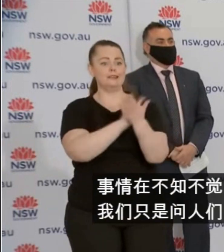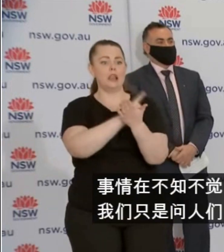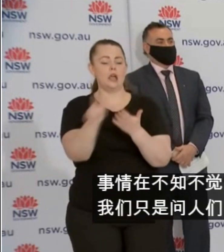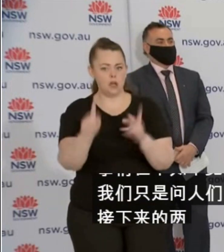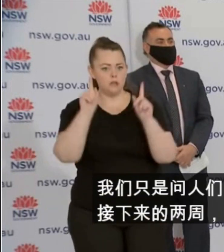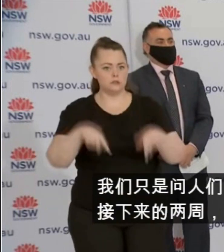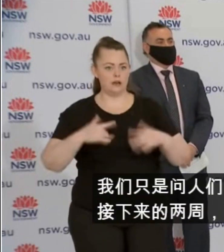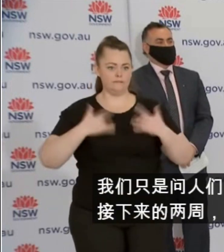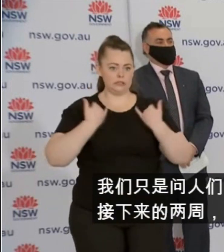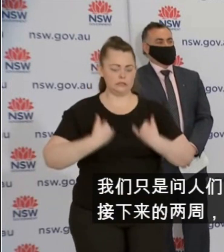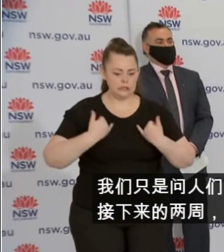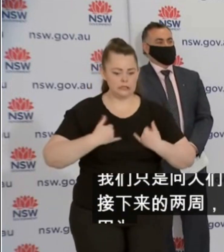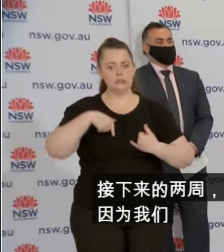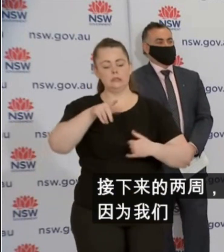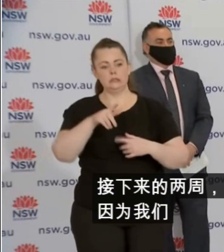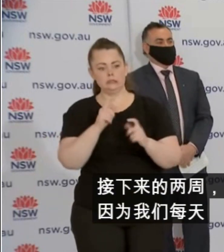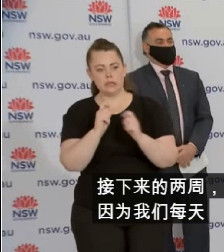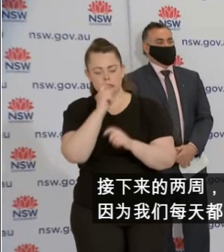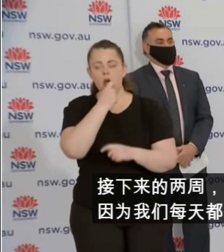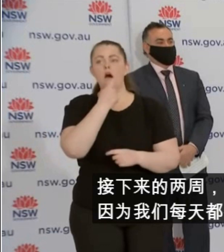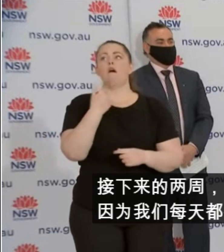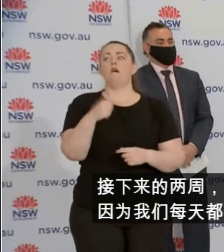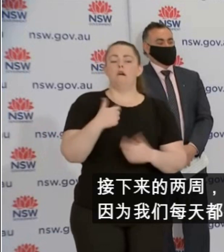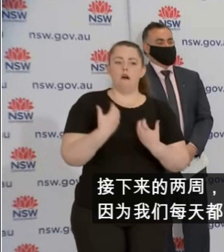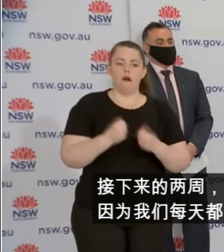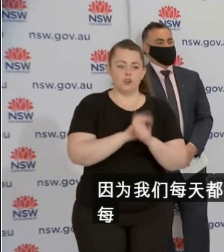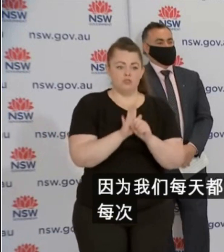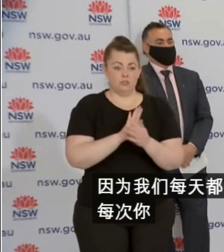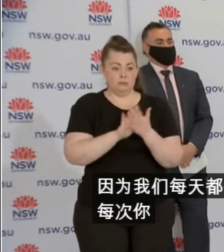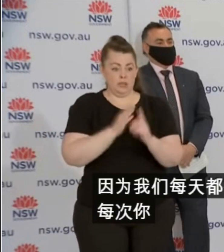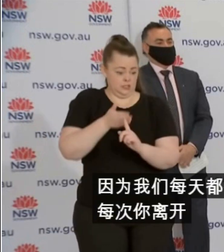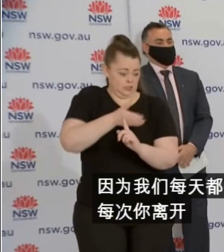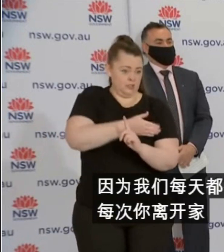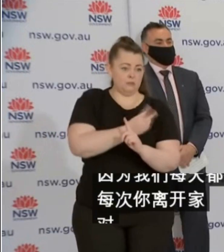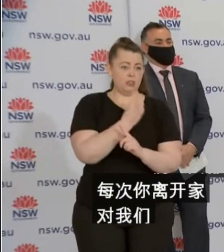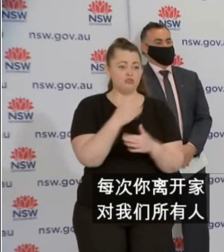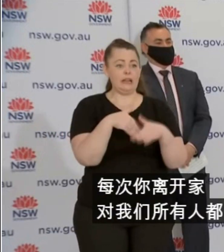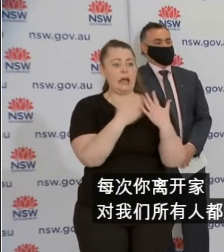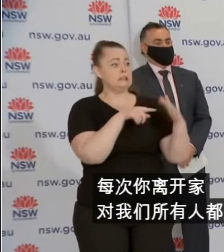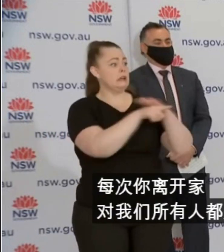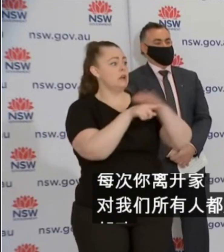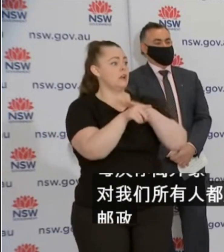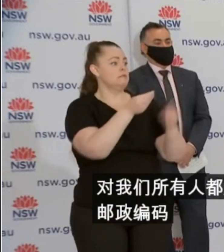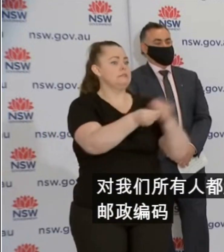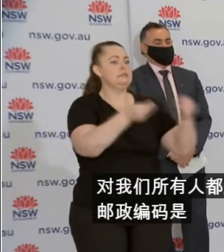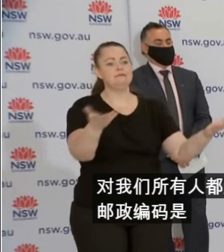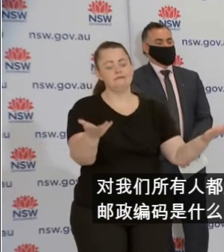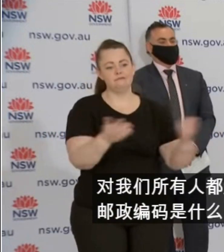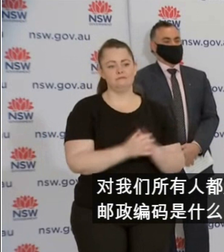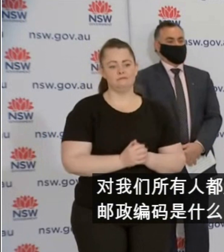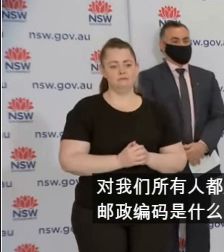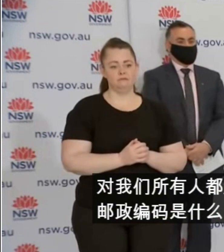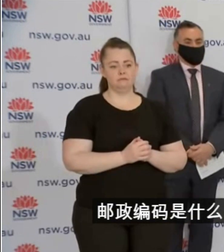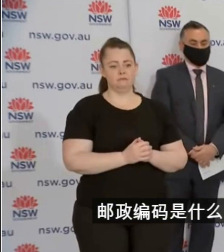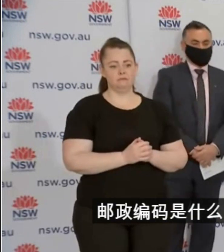people, especially in the next fortnight, as we've done every day, to assume every time you leave the house. That goes for all of us. It doesn't matter what your postcode is.